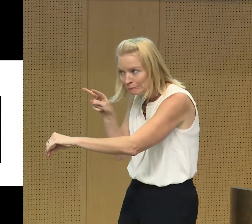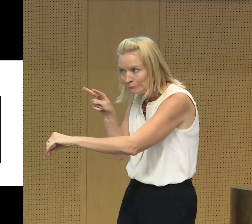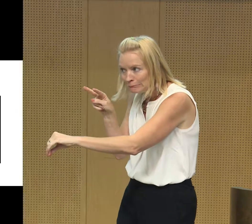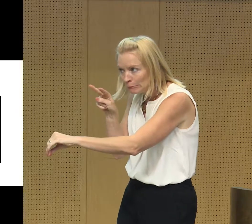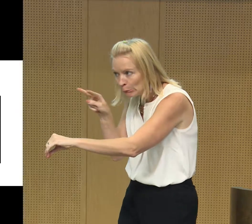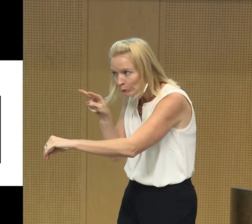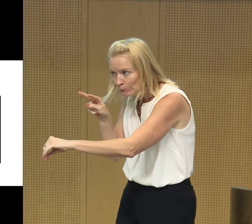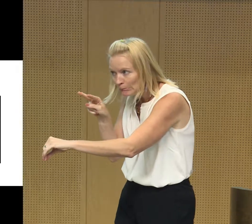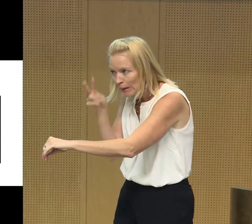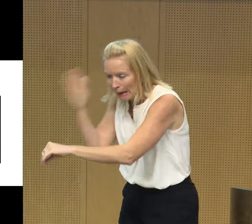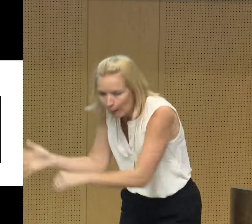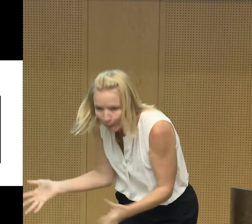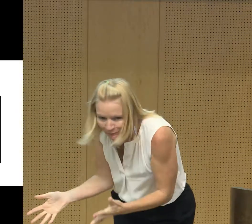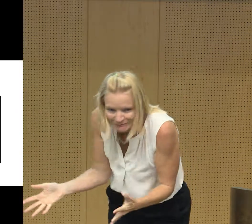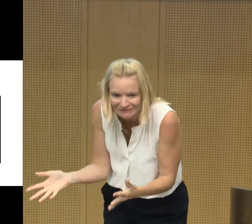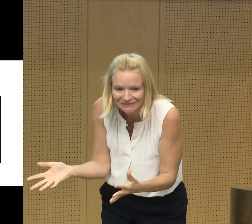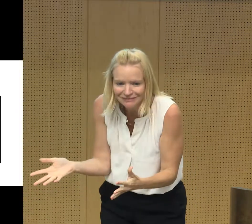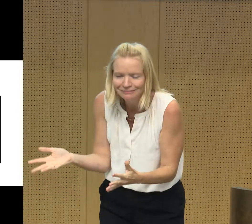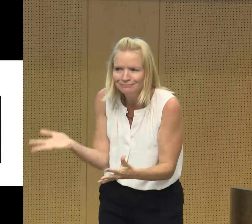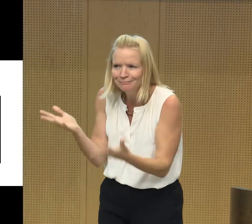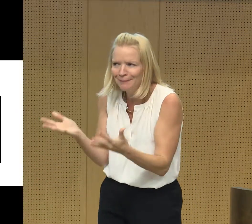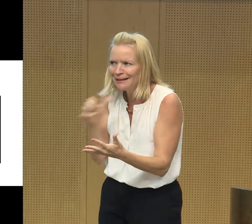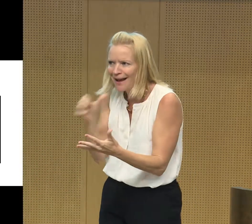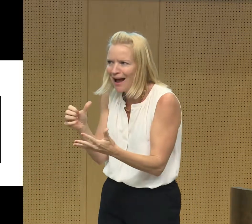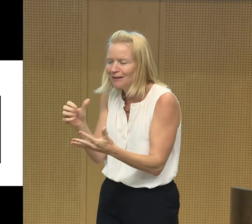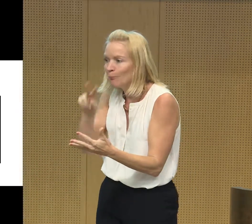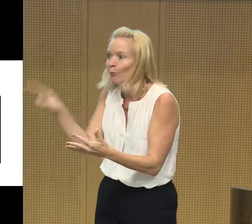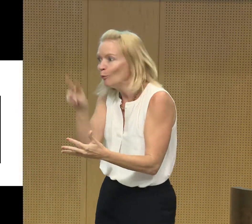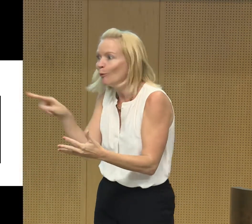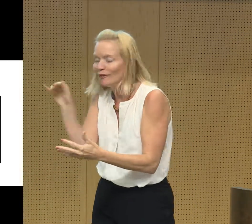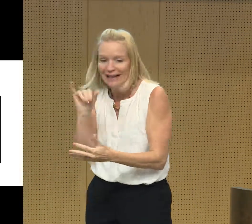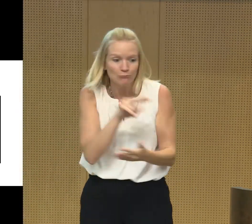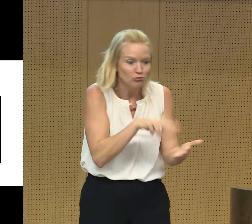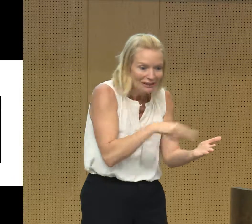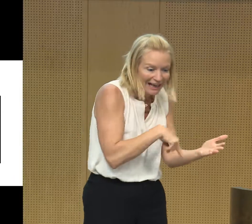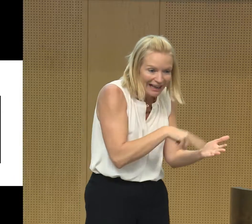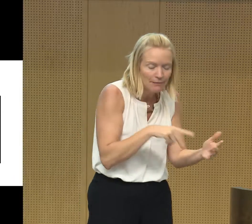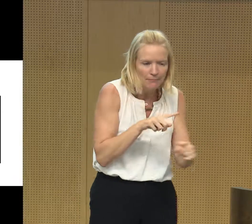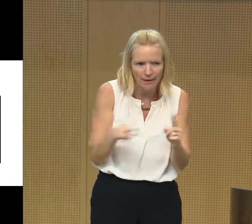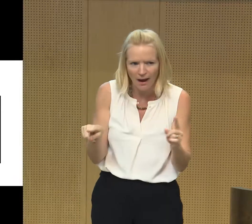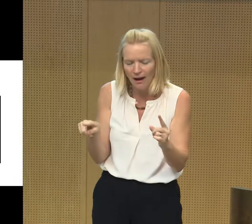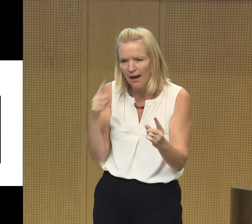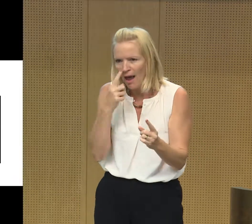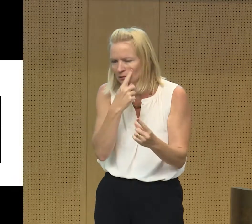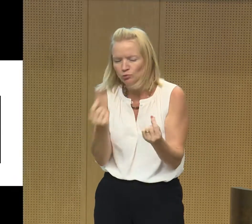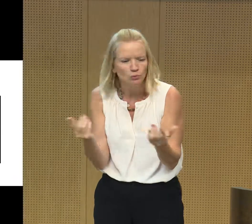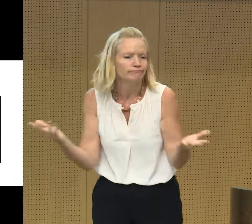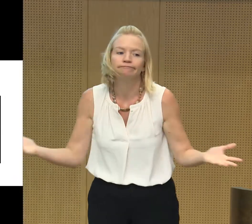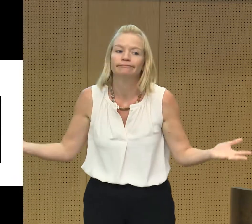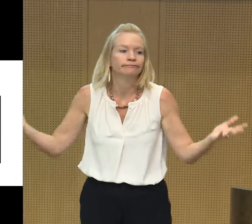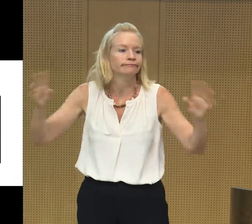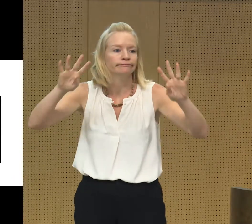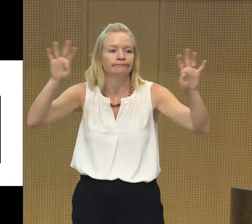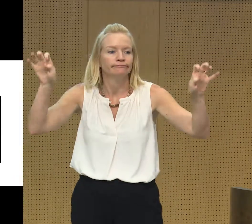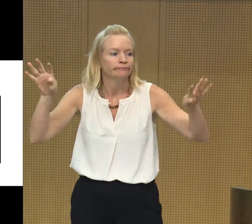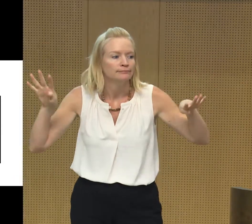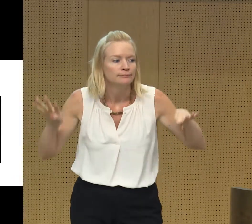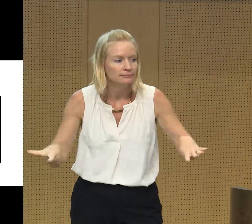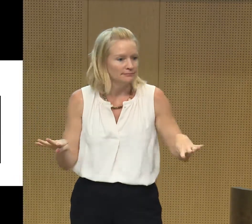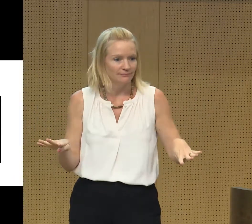So we're looking into what our eyes do when we watch sign language. Do they move the same as they do when we're looking at